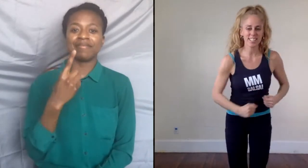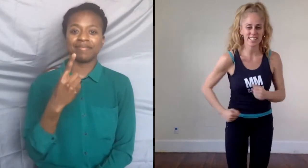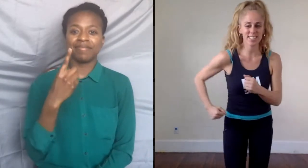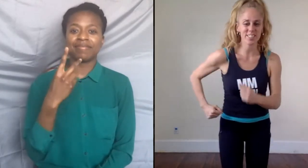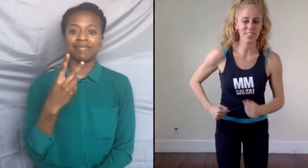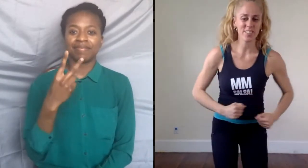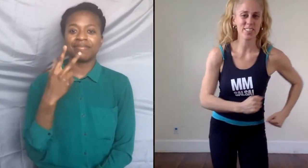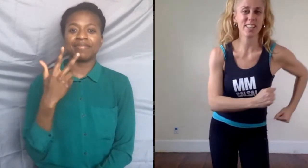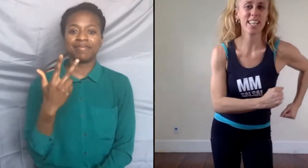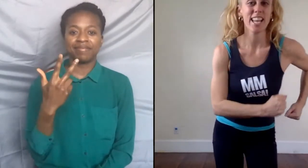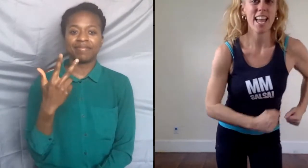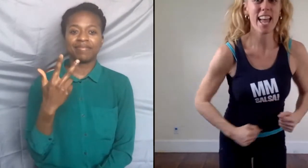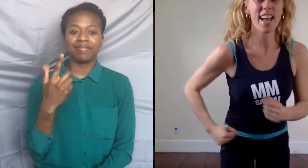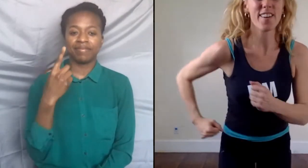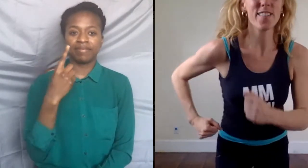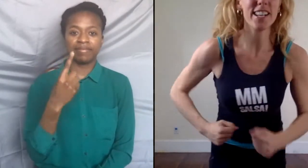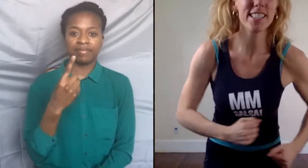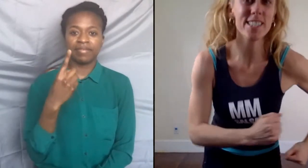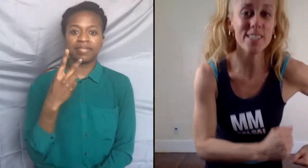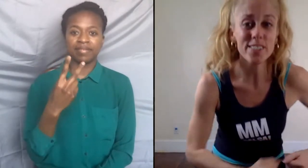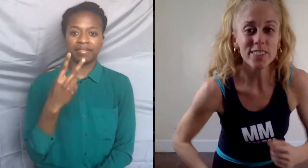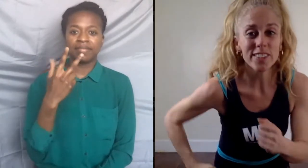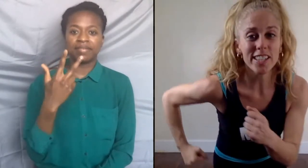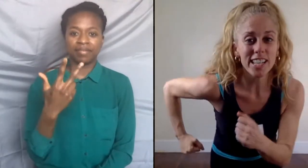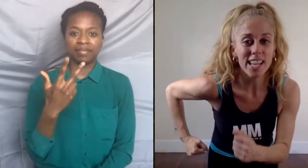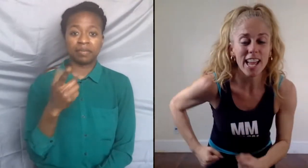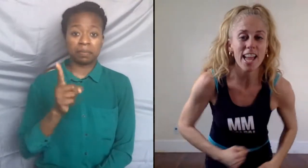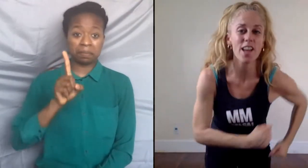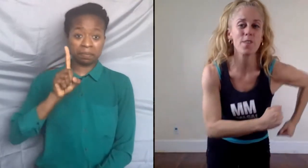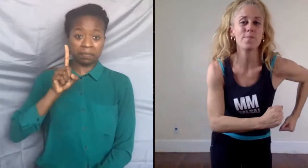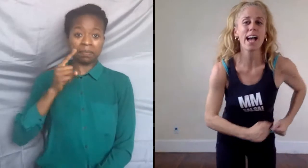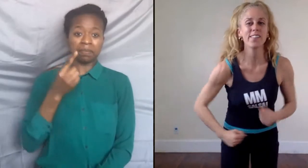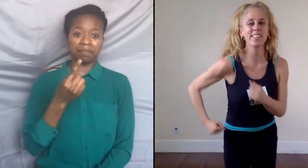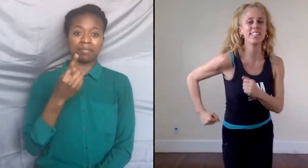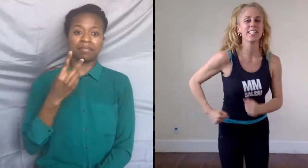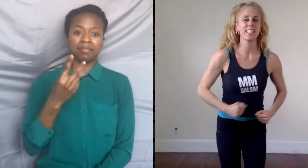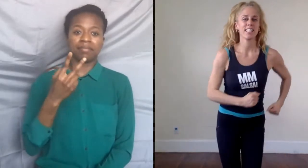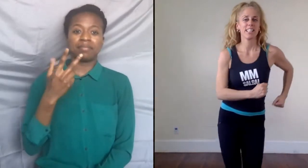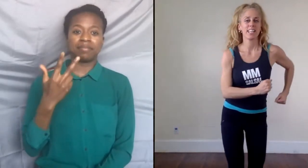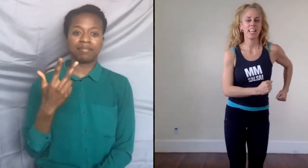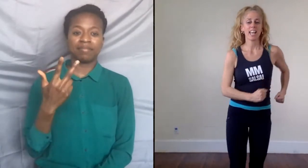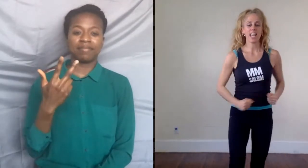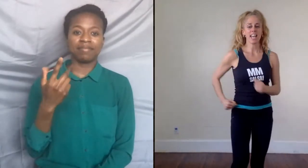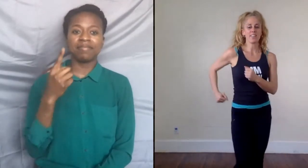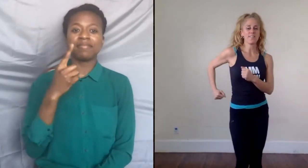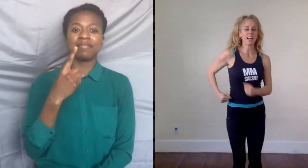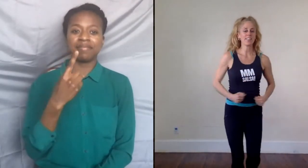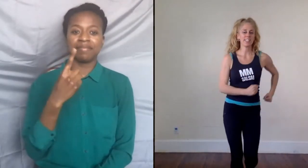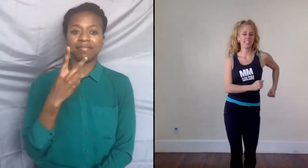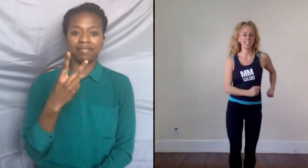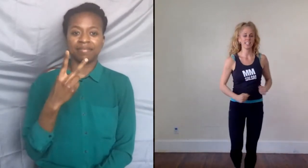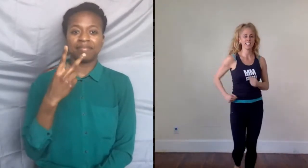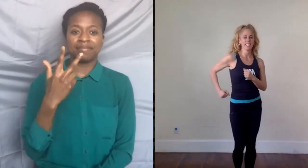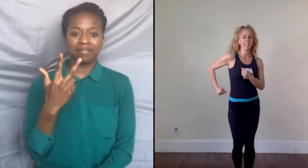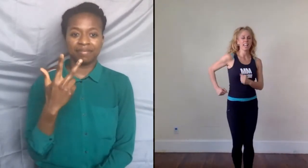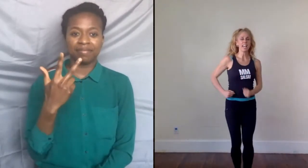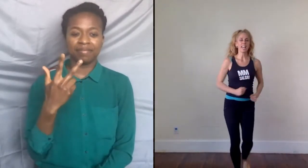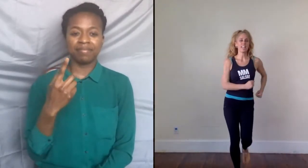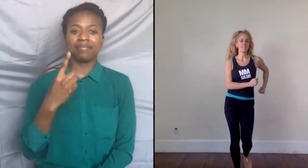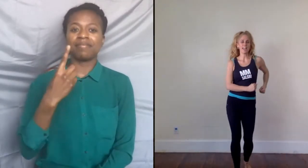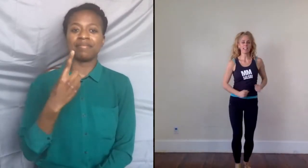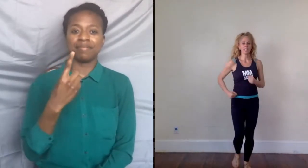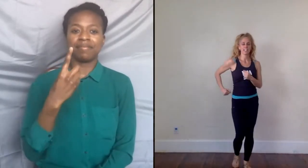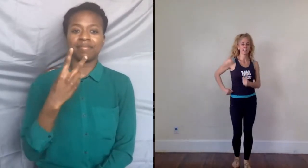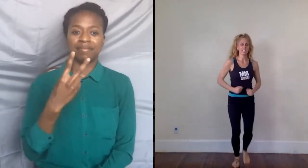And 1, 2, 3. And 1, 2, 3. And backward. And backward.